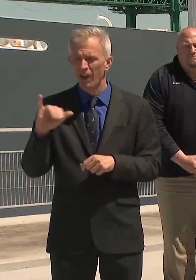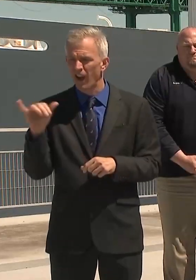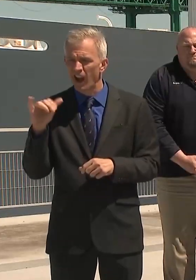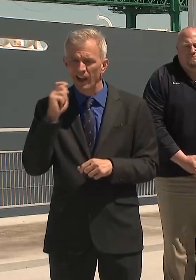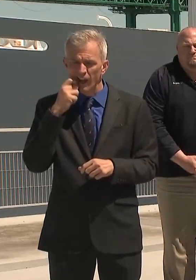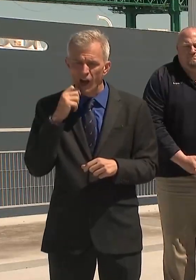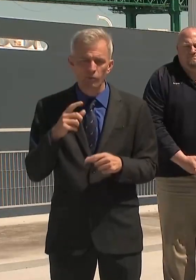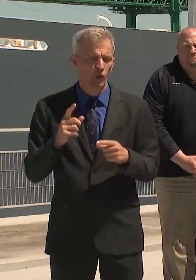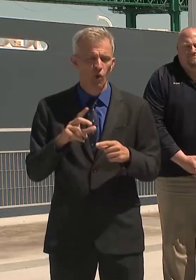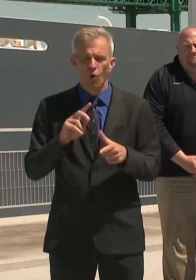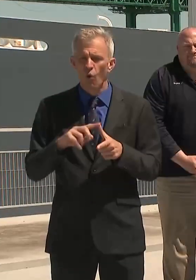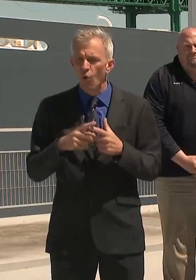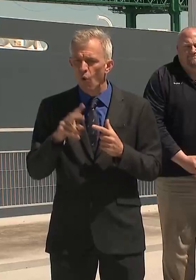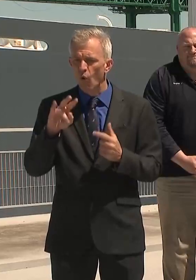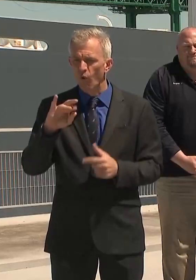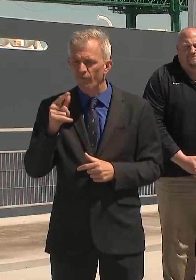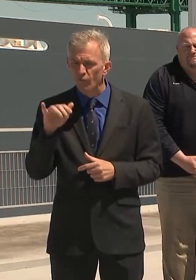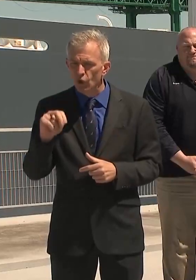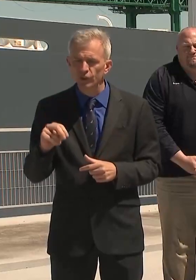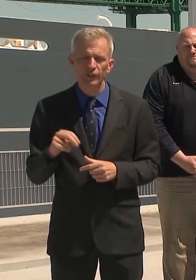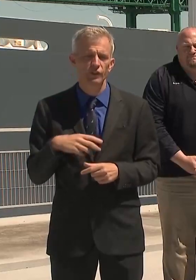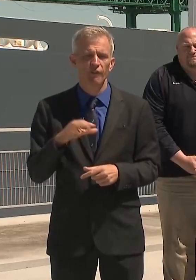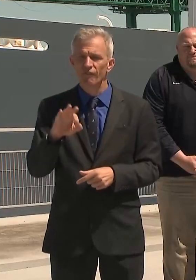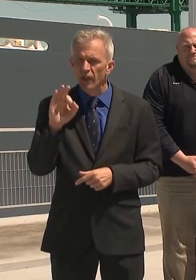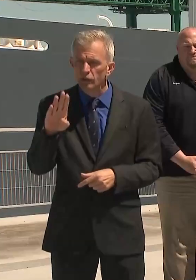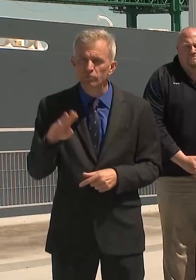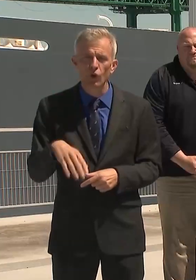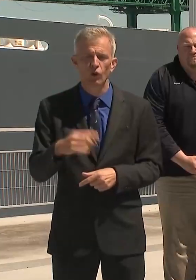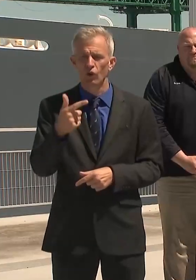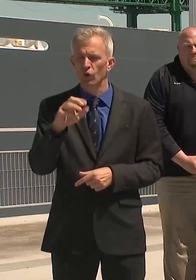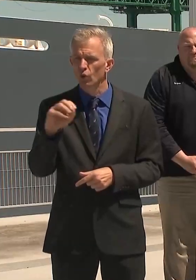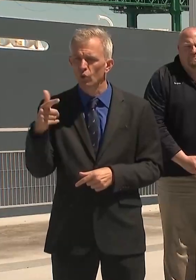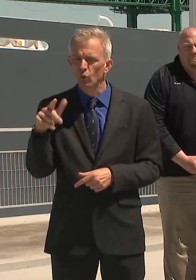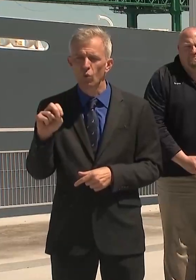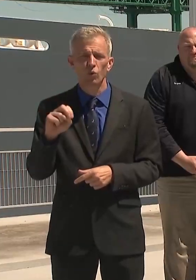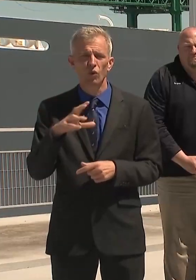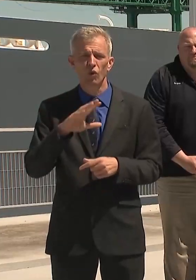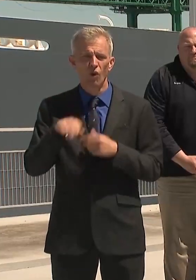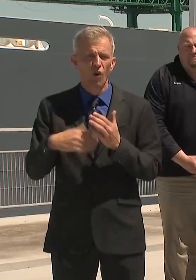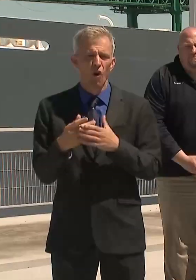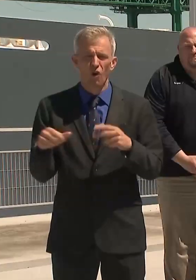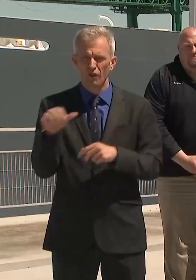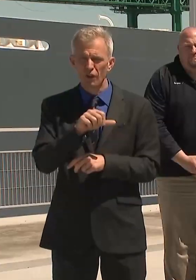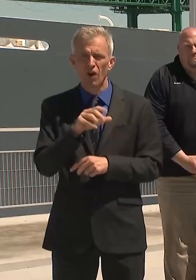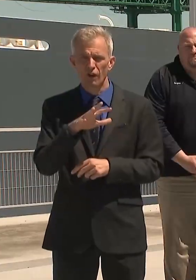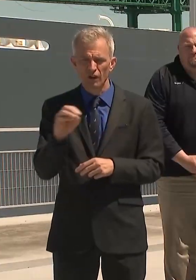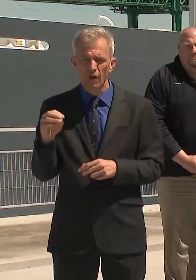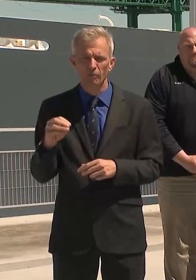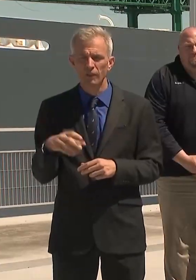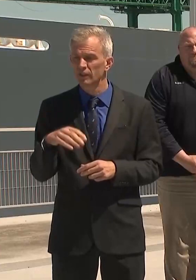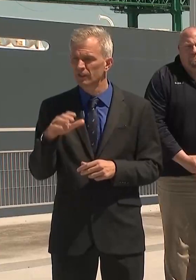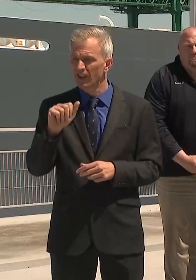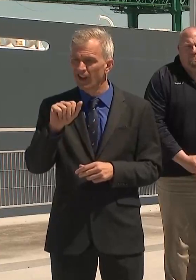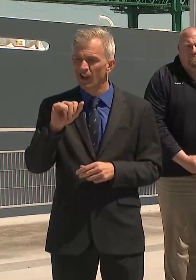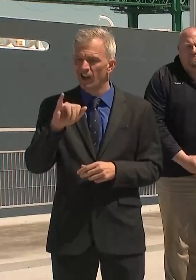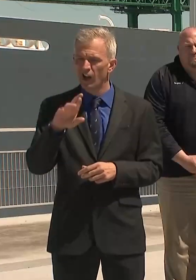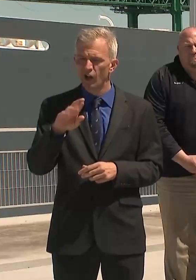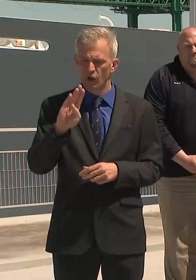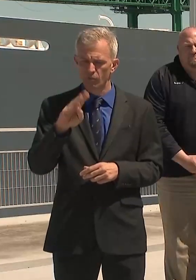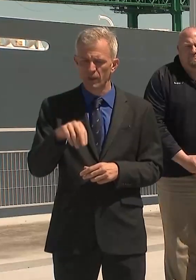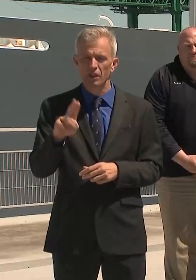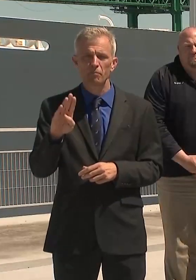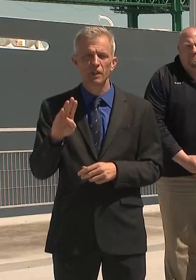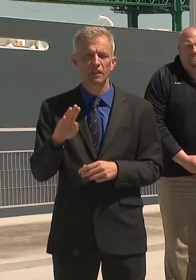to Virgin to Facebook to Google and others that have stepped up to meet this moment. Airbnb providing